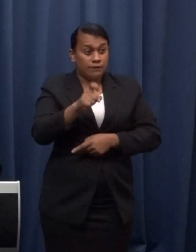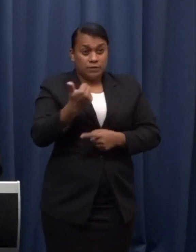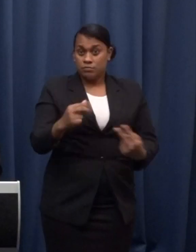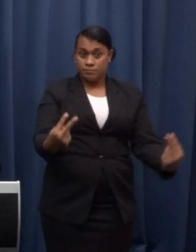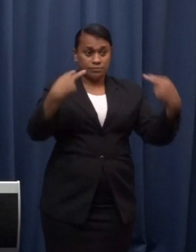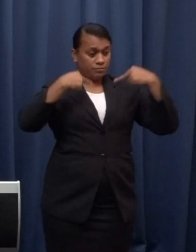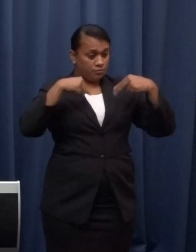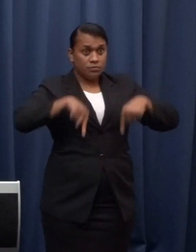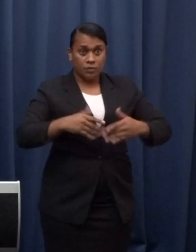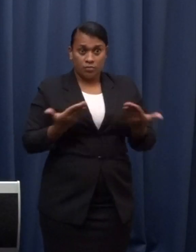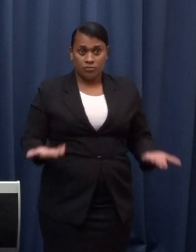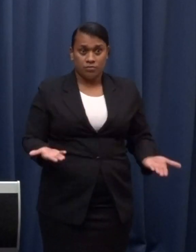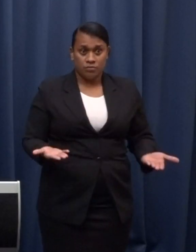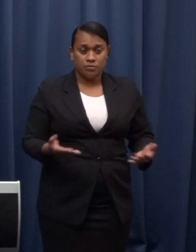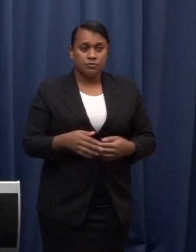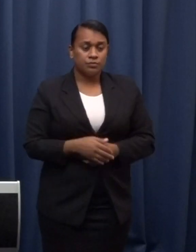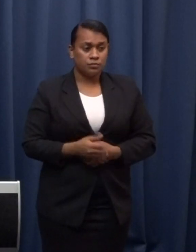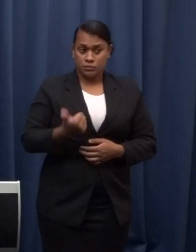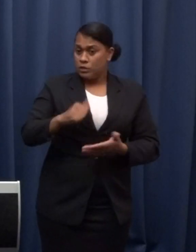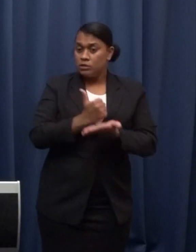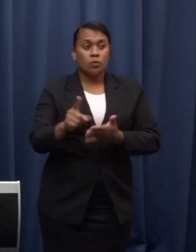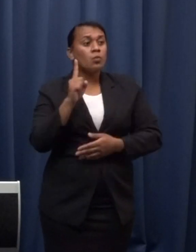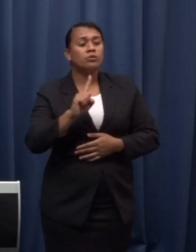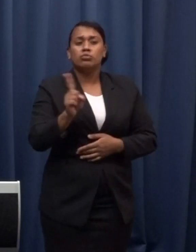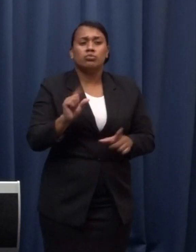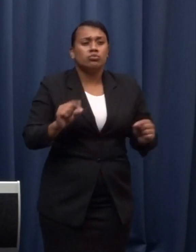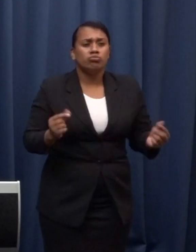wherever you're watching this address, the number one thing you can do today to serve our